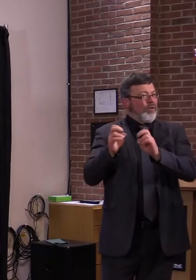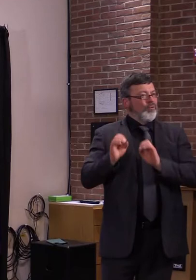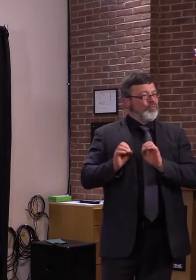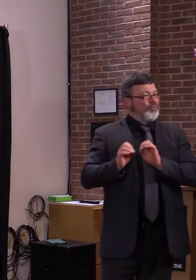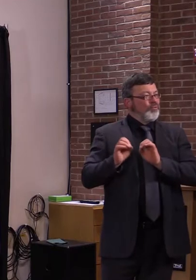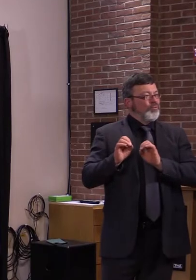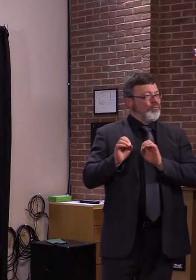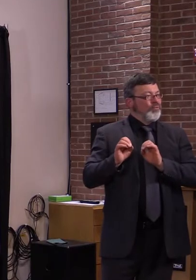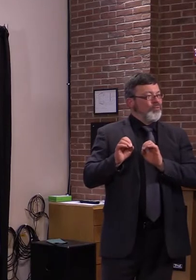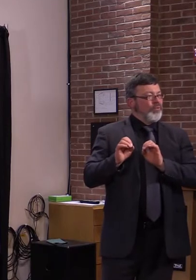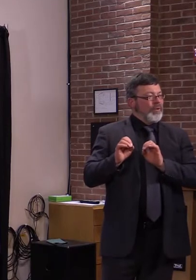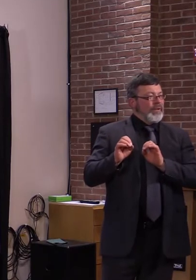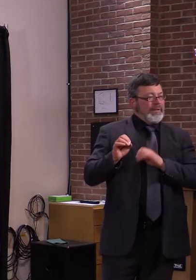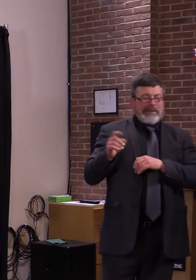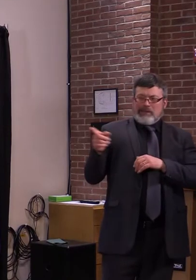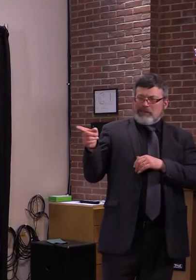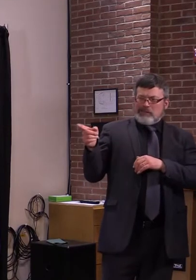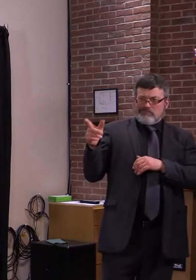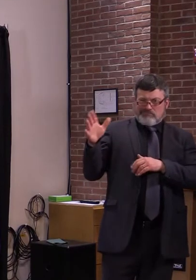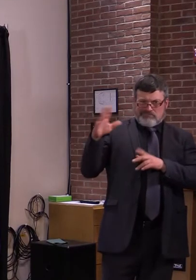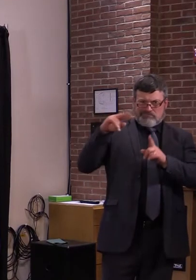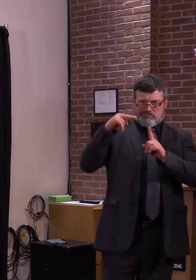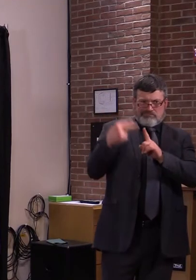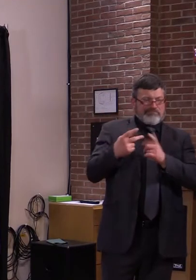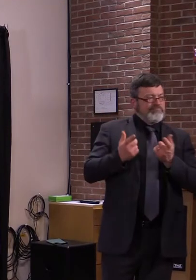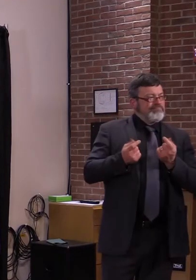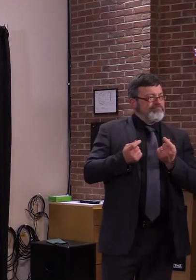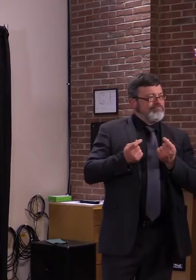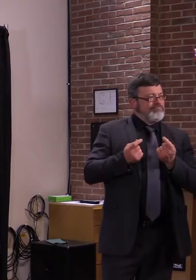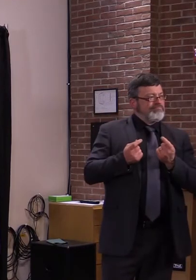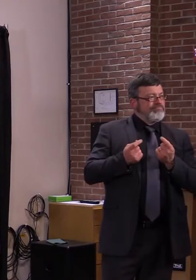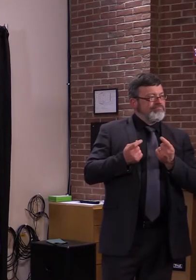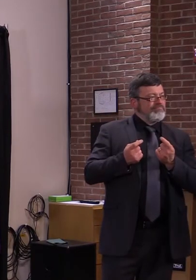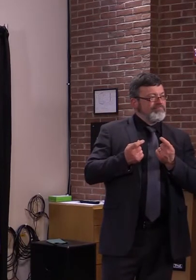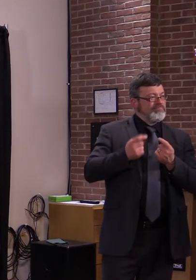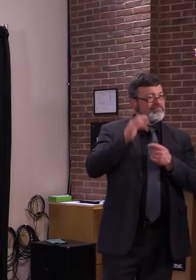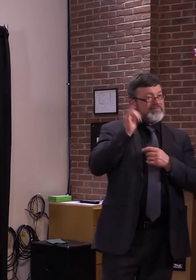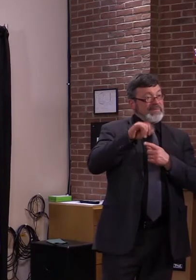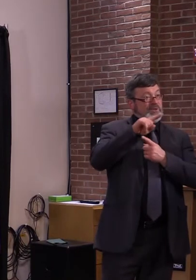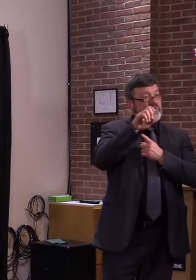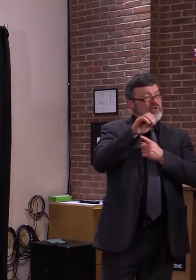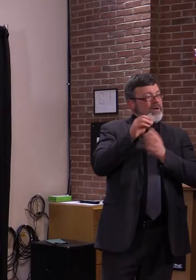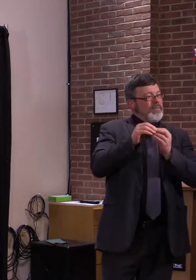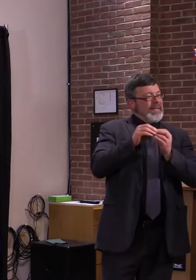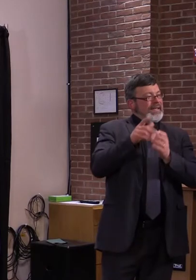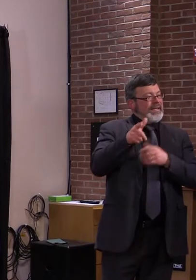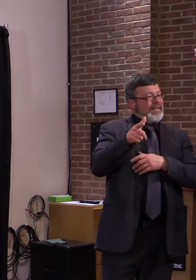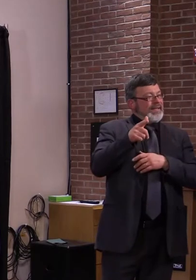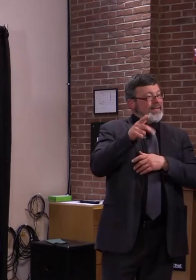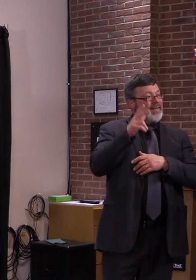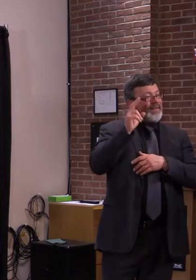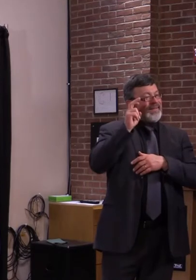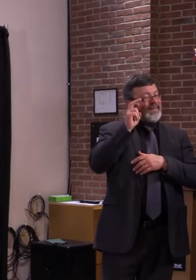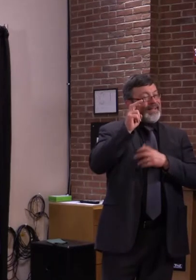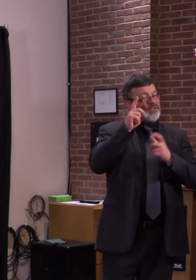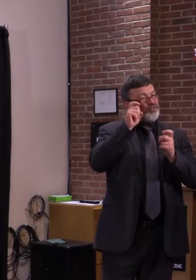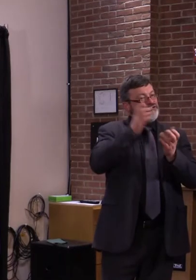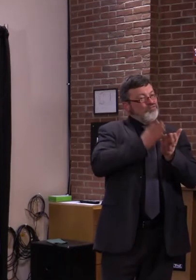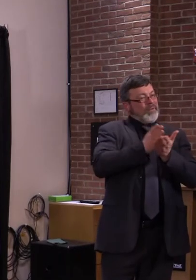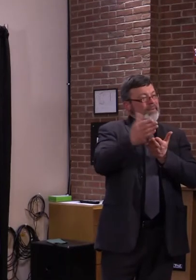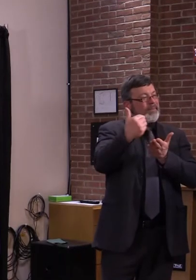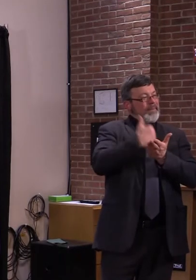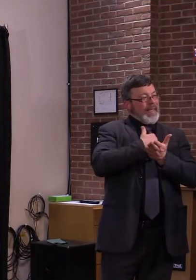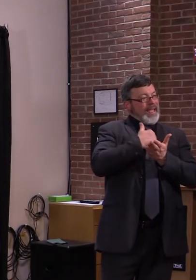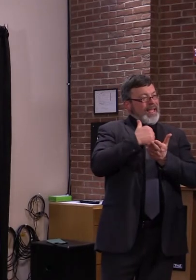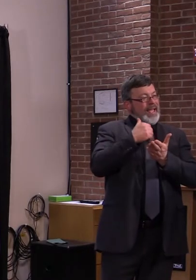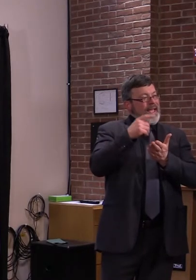your thoughts on that, especially when these Zoom meetings have been touted as being more transparent because people can log in to YouTube and